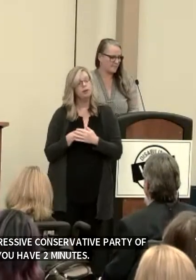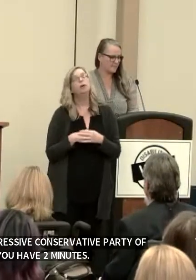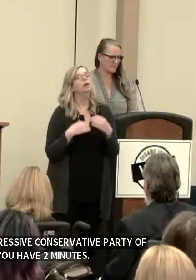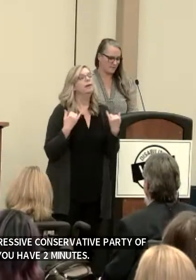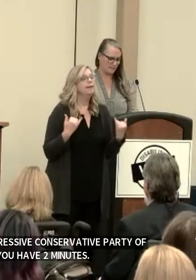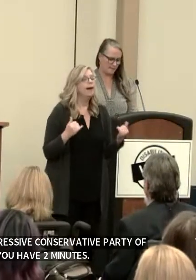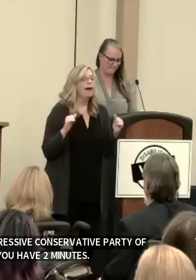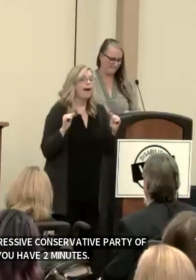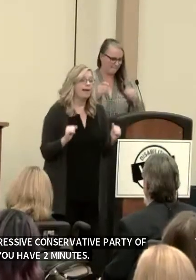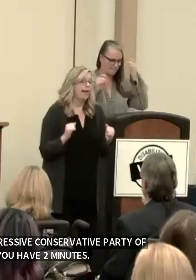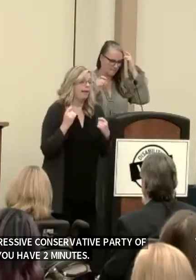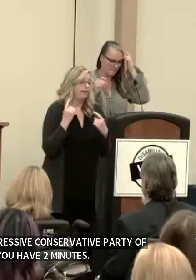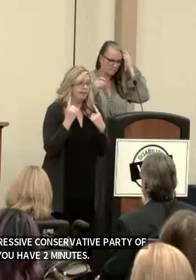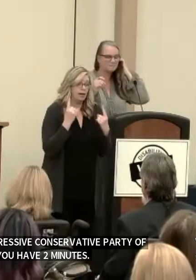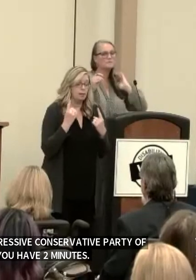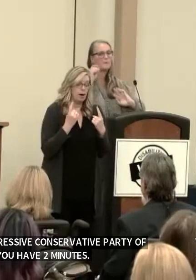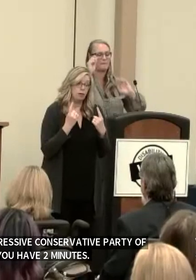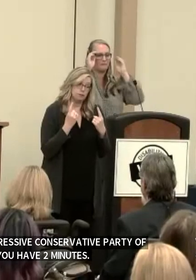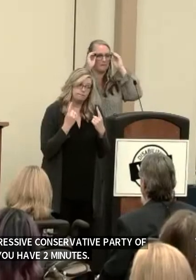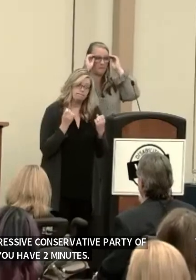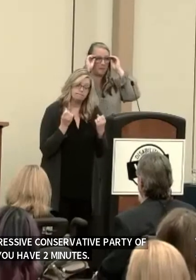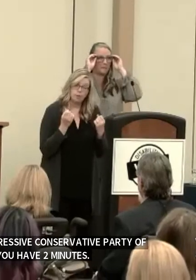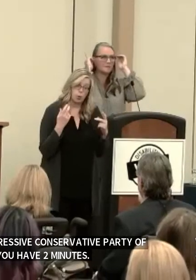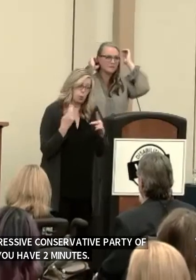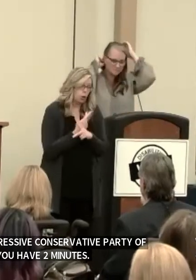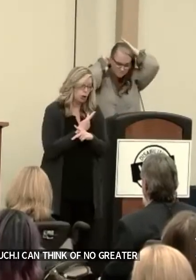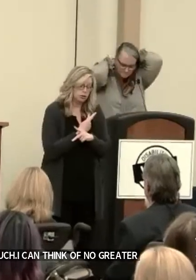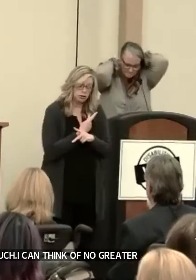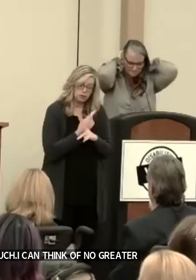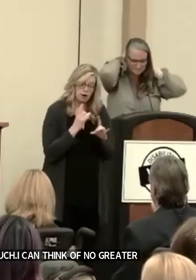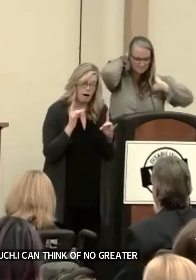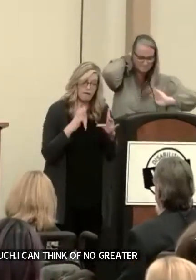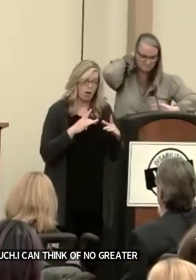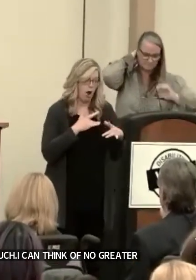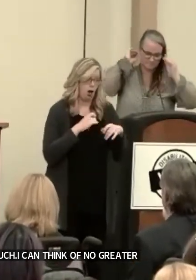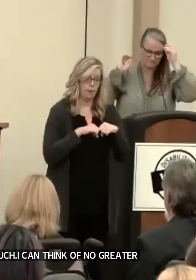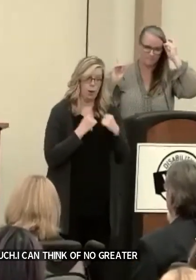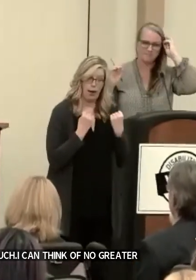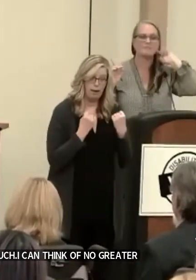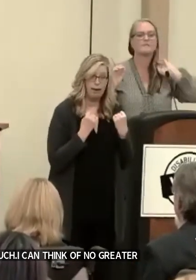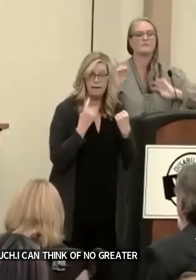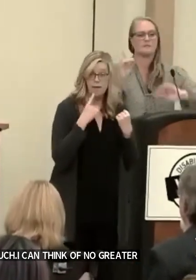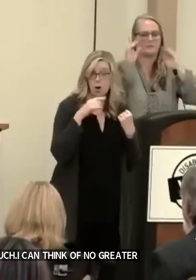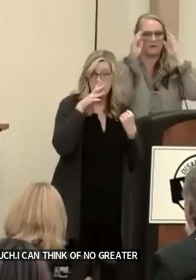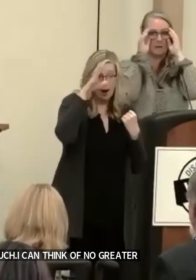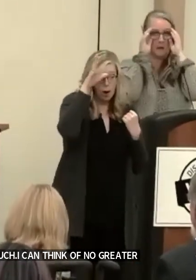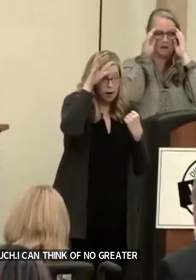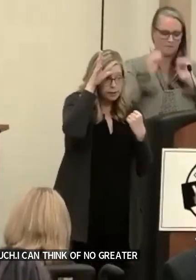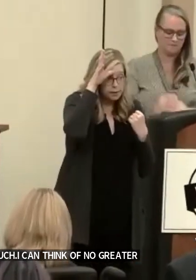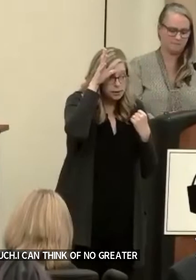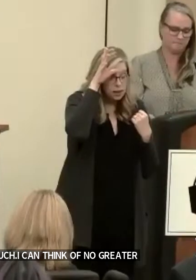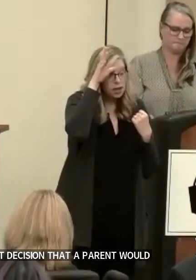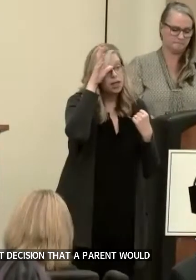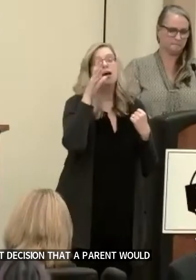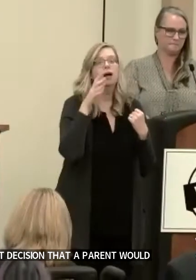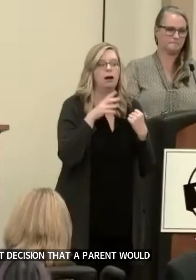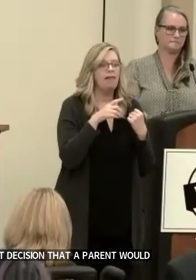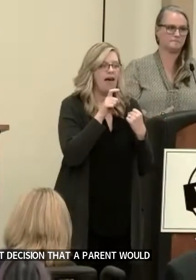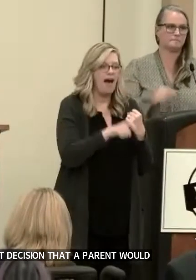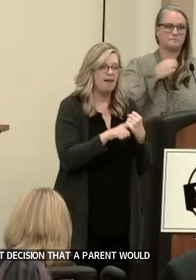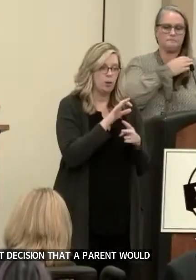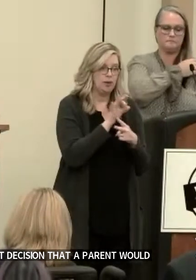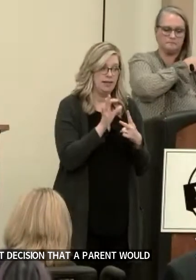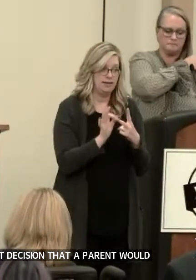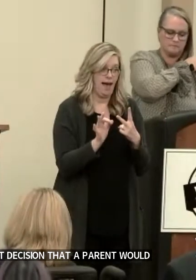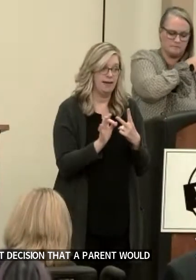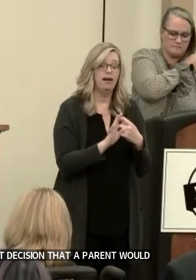can think of no greater heartbreak or difficult decision that a parent would ever have to make than to be given the choice of